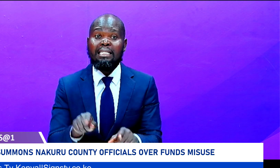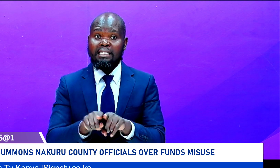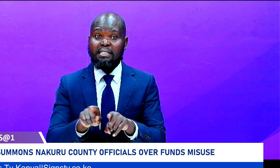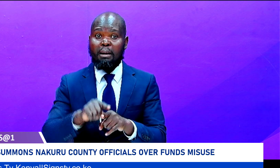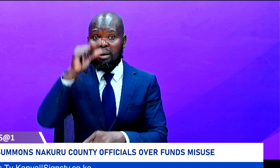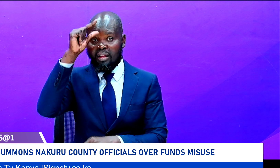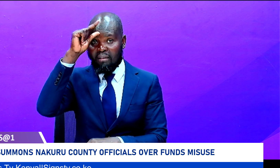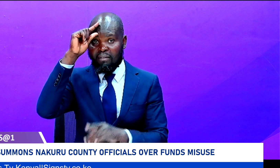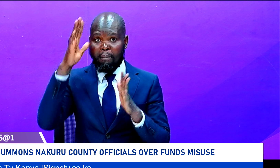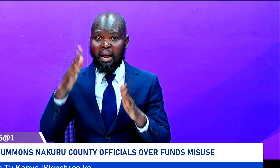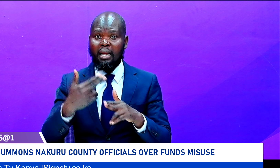Moving on,